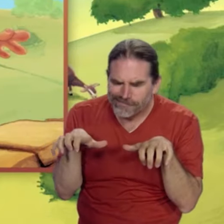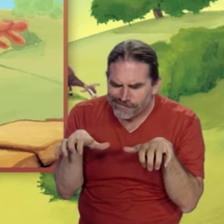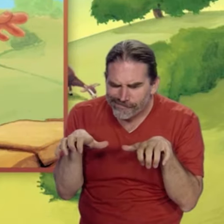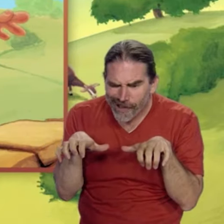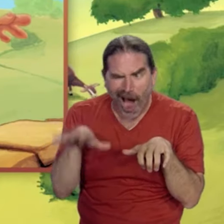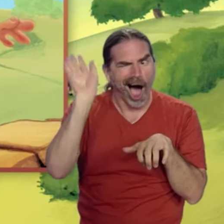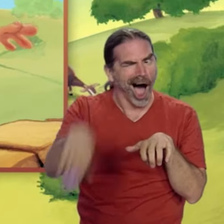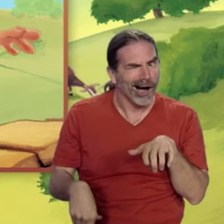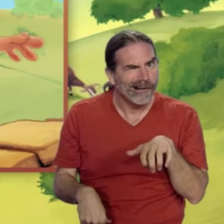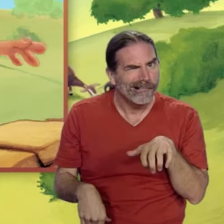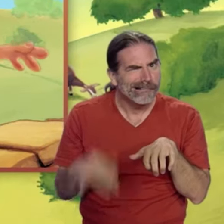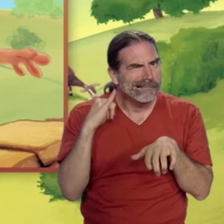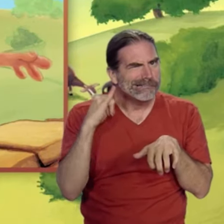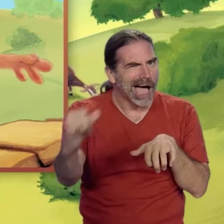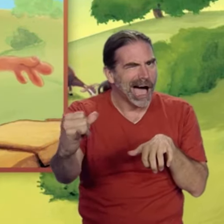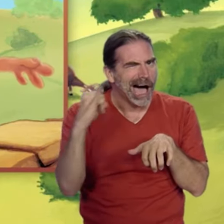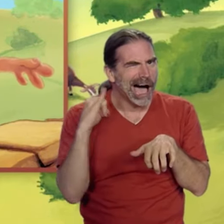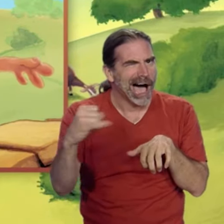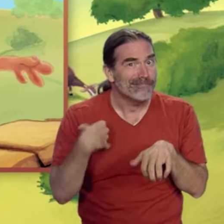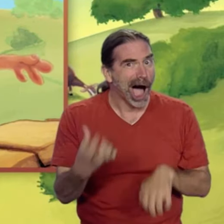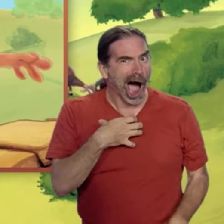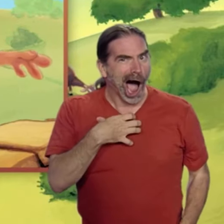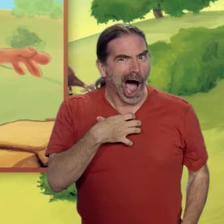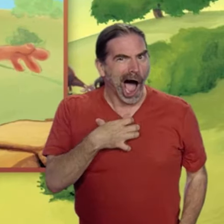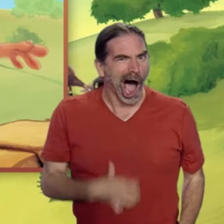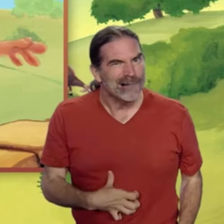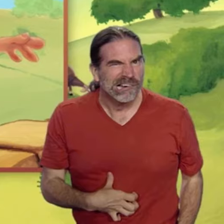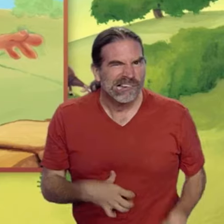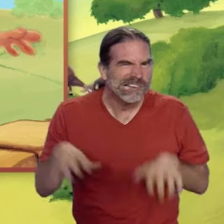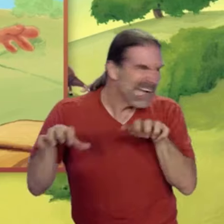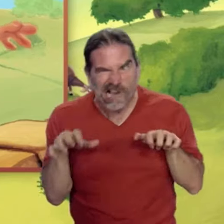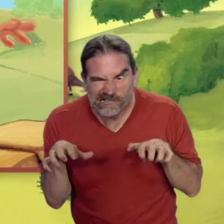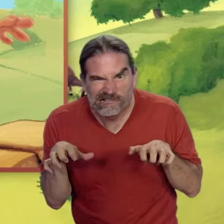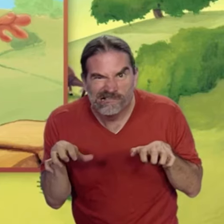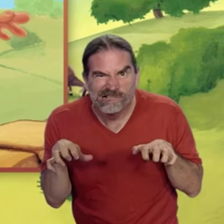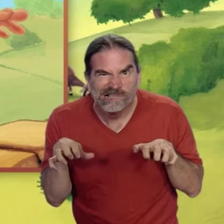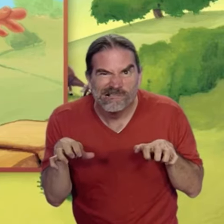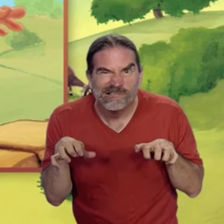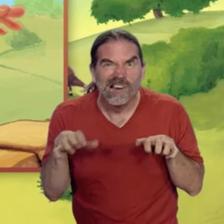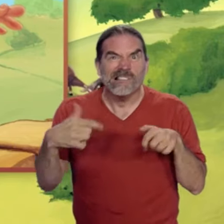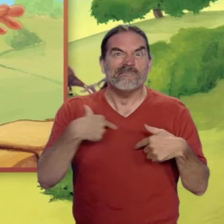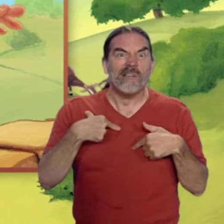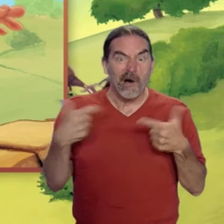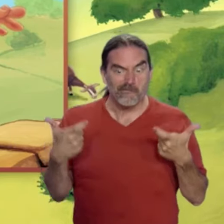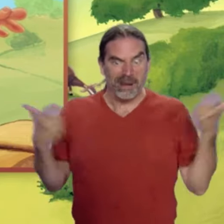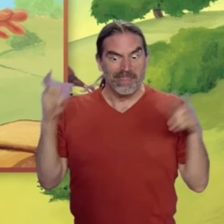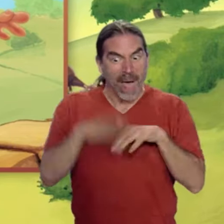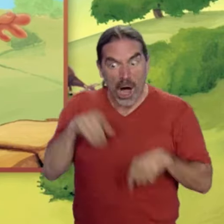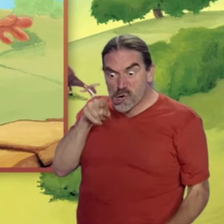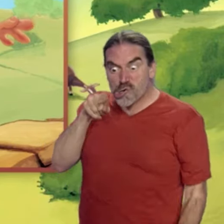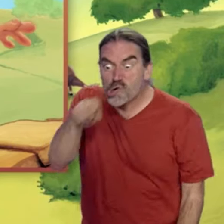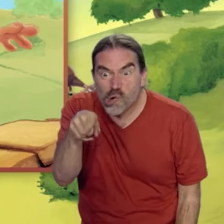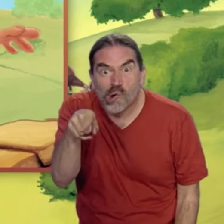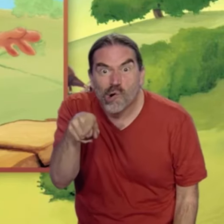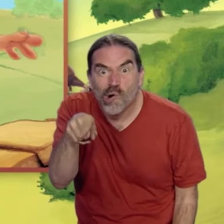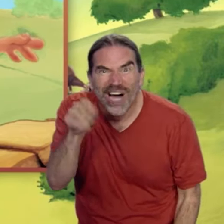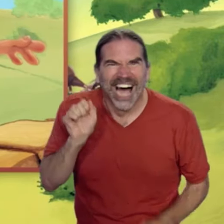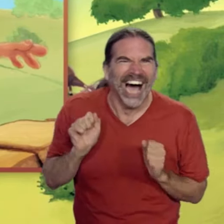I'm really hungry too, snarled the troll. And I'm bigger than you. I'm going to